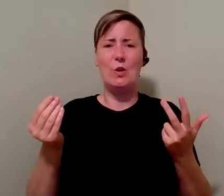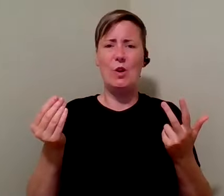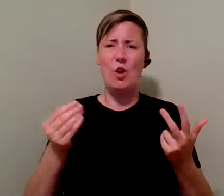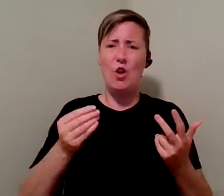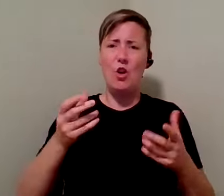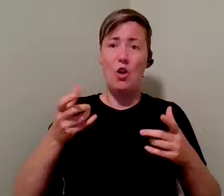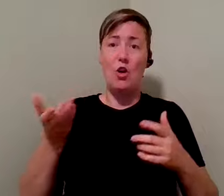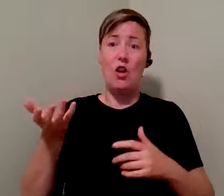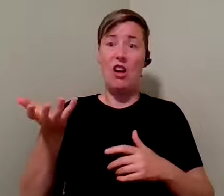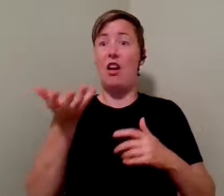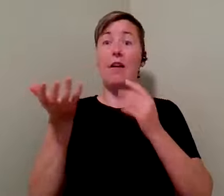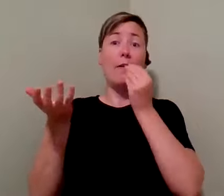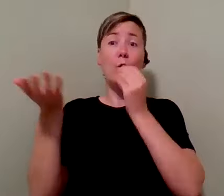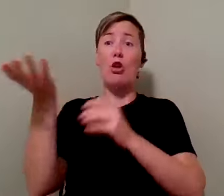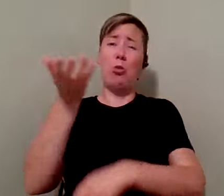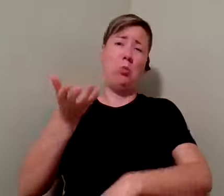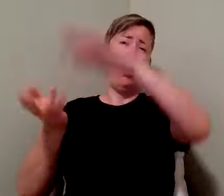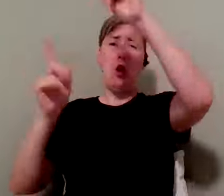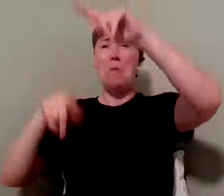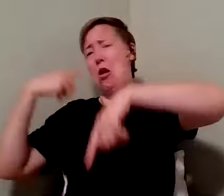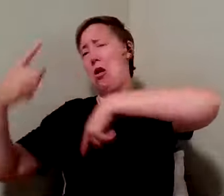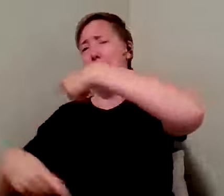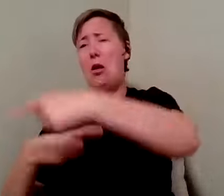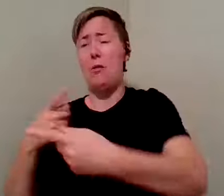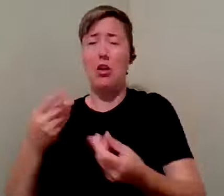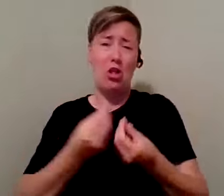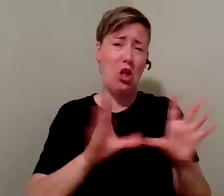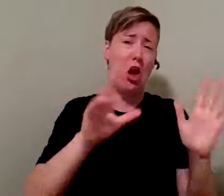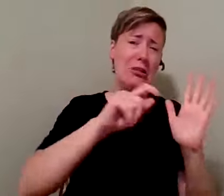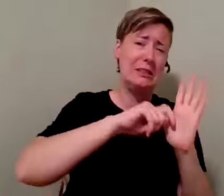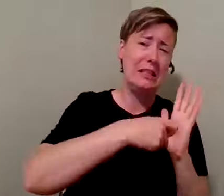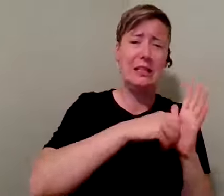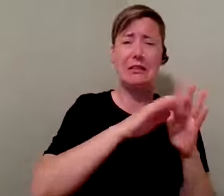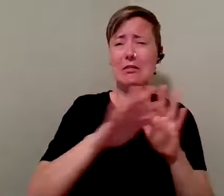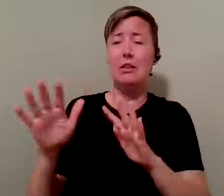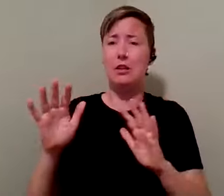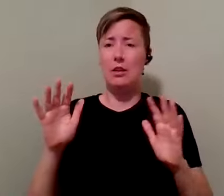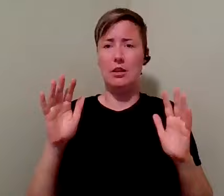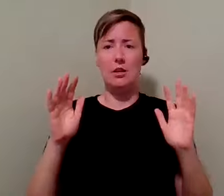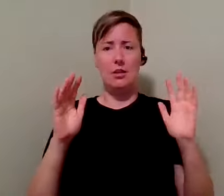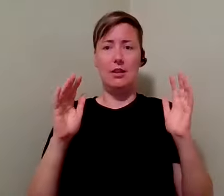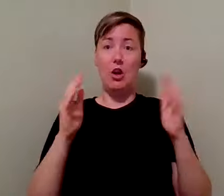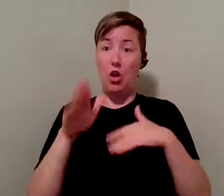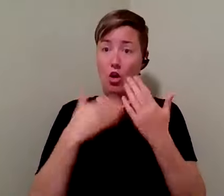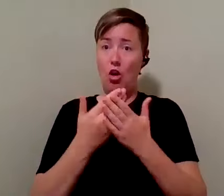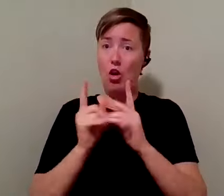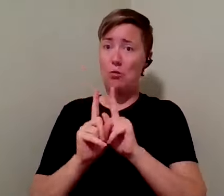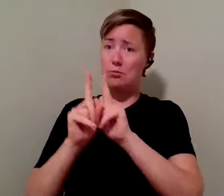to the dogs. Nobody lost their car keys. Everybody went home with the right spouse. This was normal